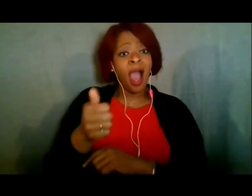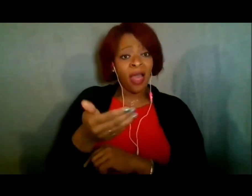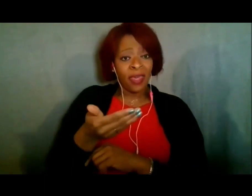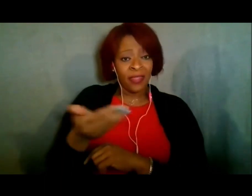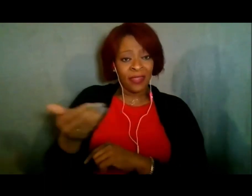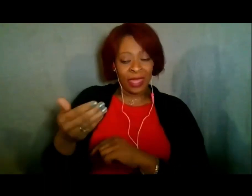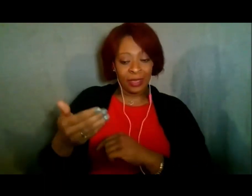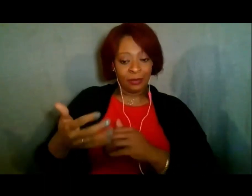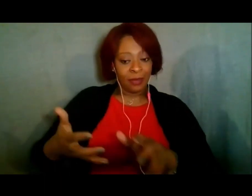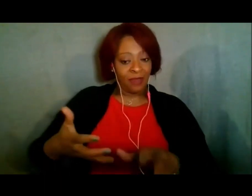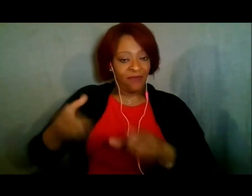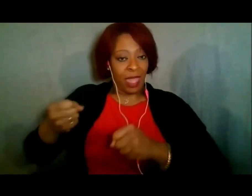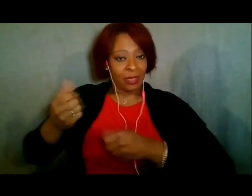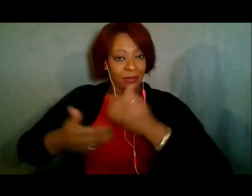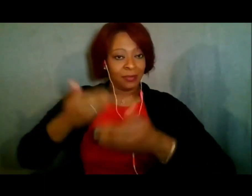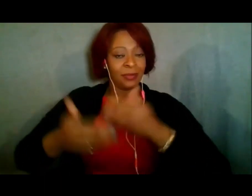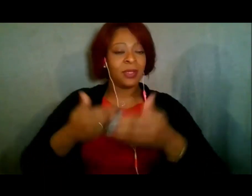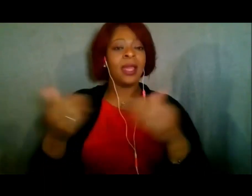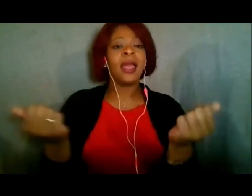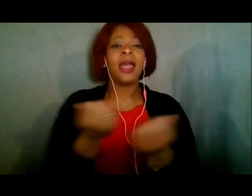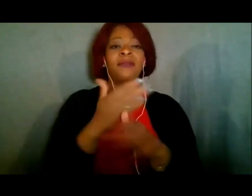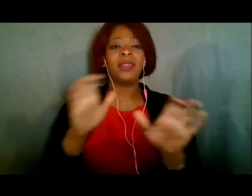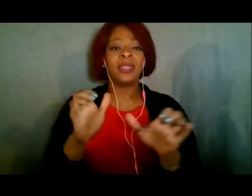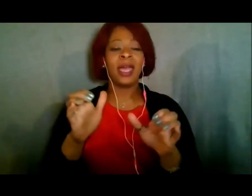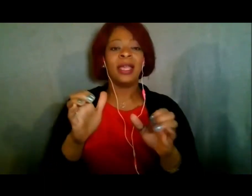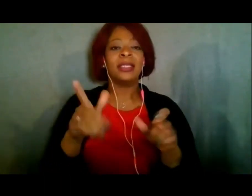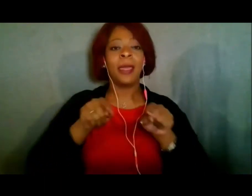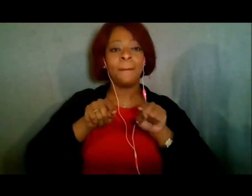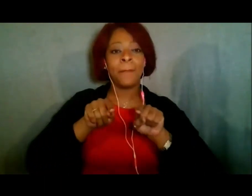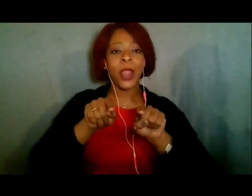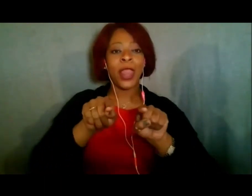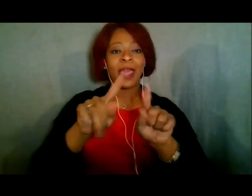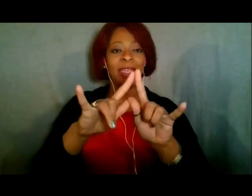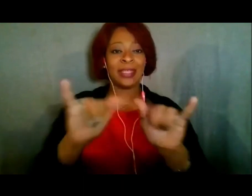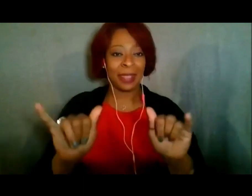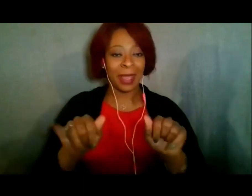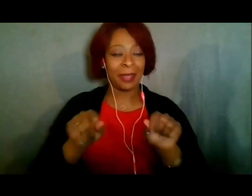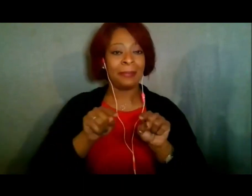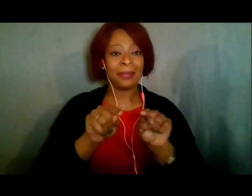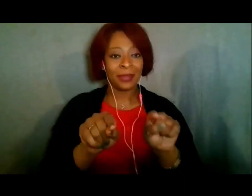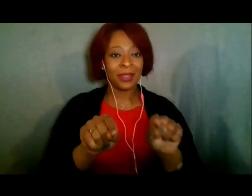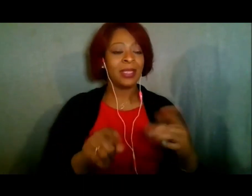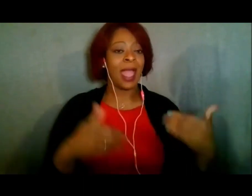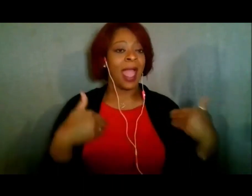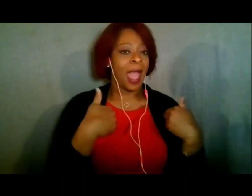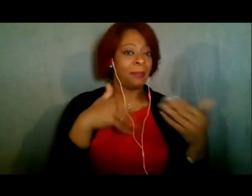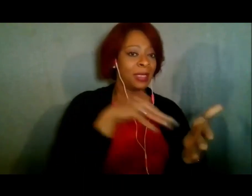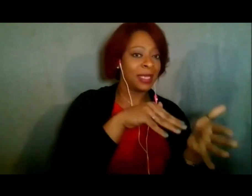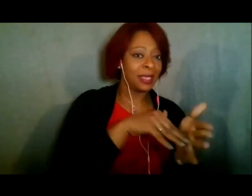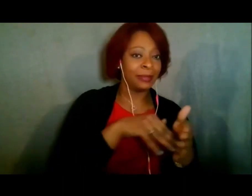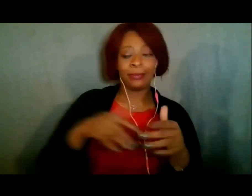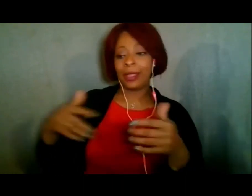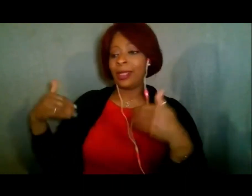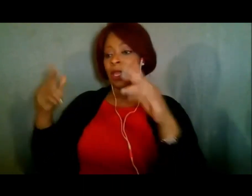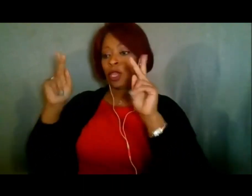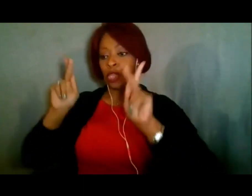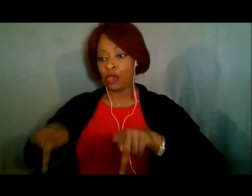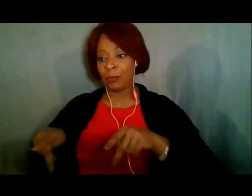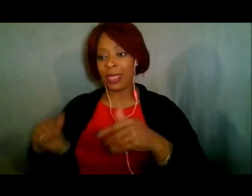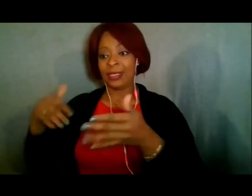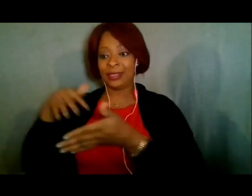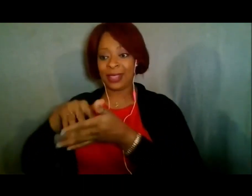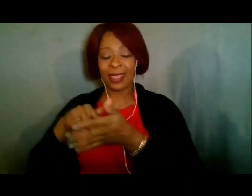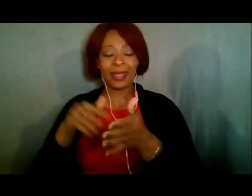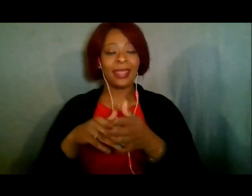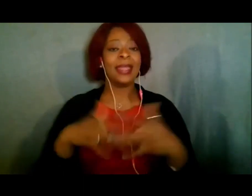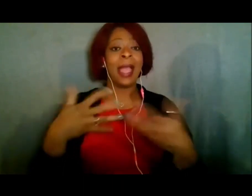sped everything up was everything was done in parallel. And what I mean by that is they did the animal studies, the human studies, and